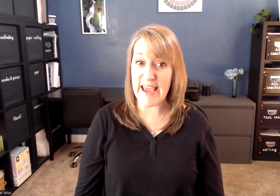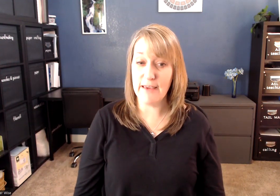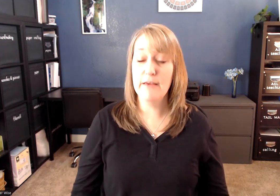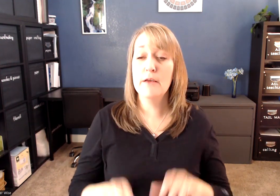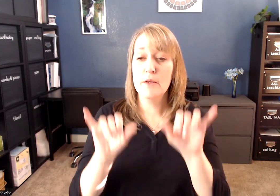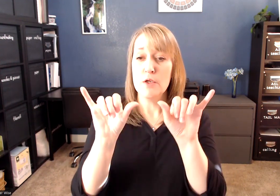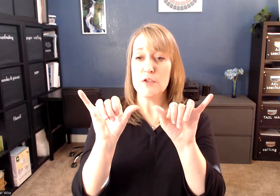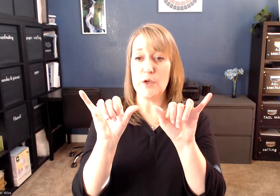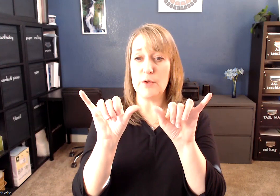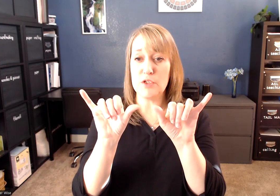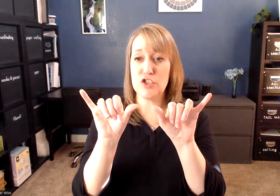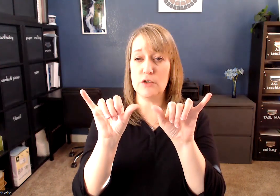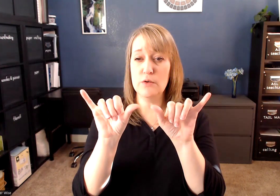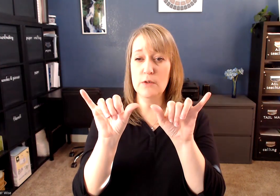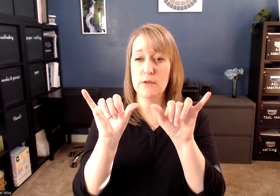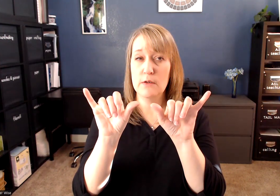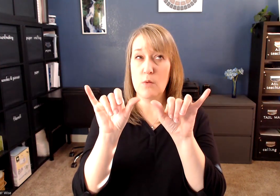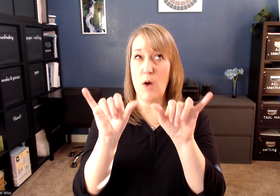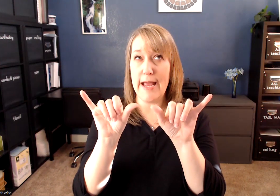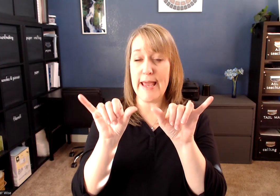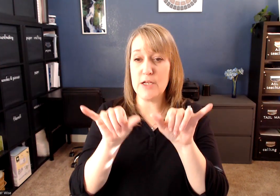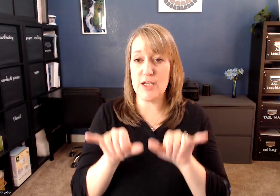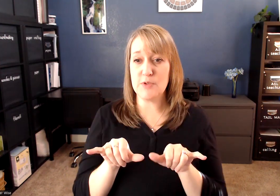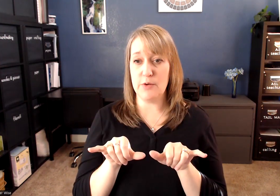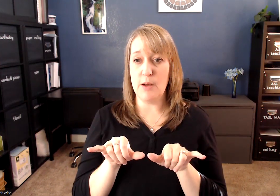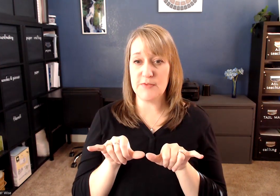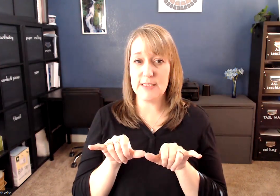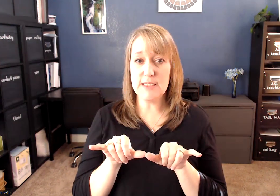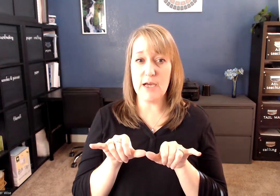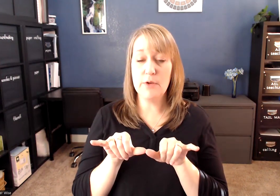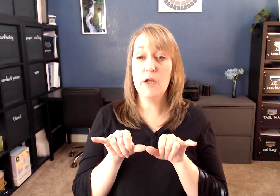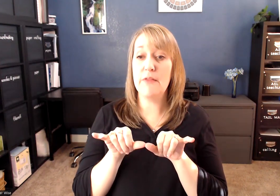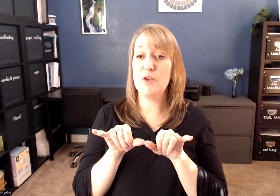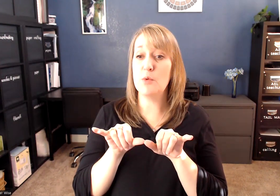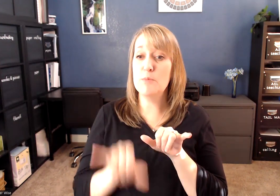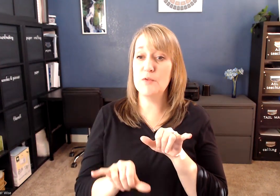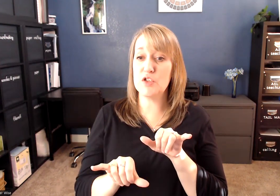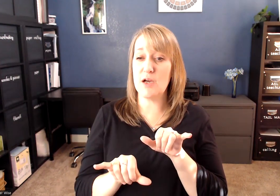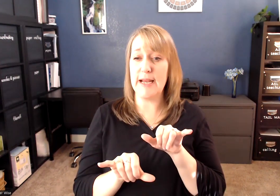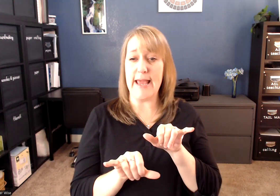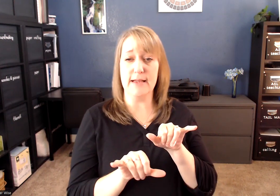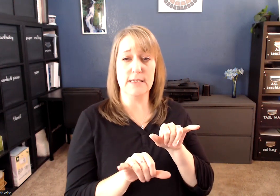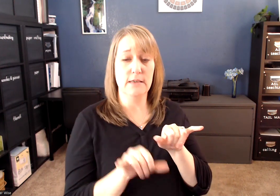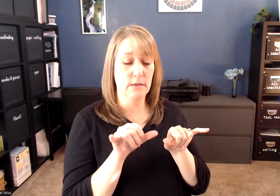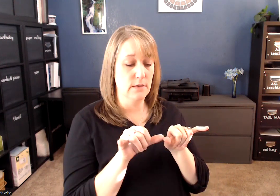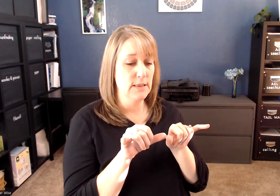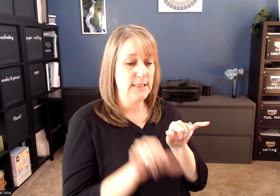stay. So you want 2 Y hand shapes with your palms facing down, and then you will move your dominant hand